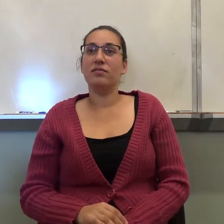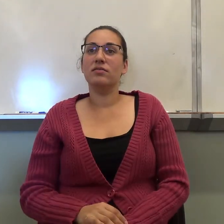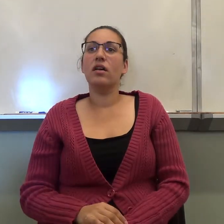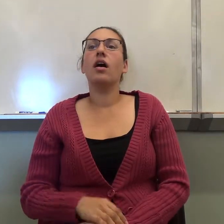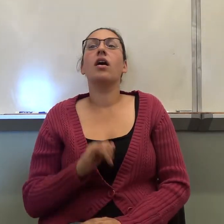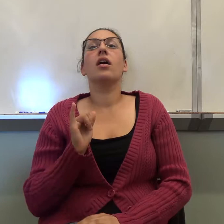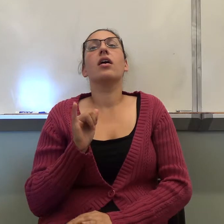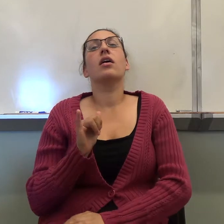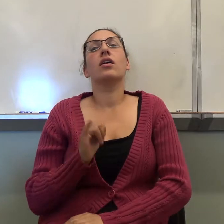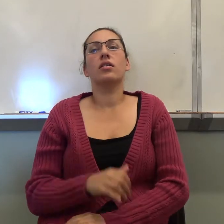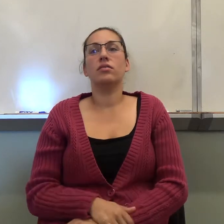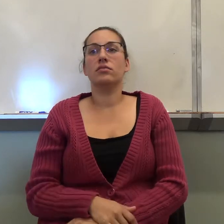Okay? But